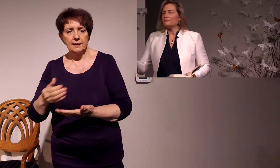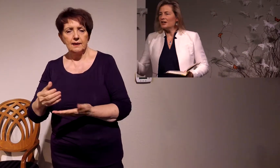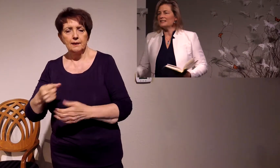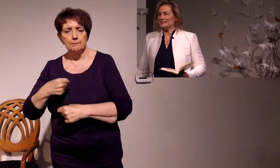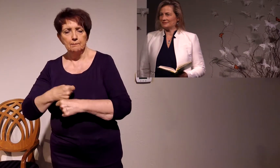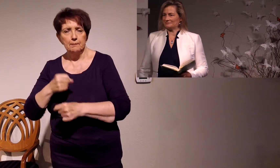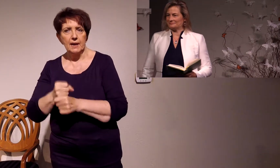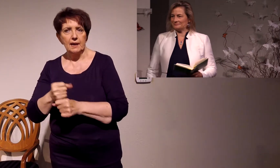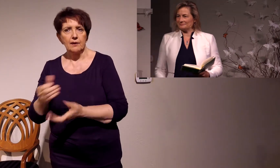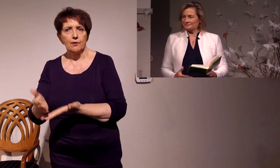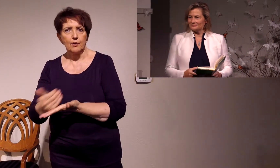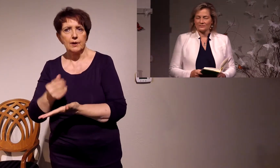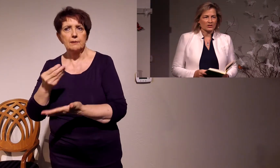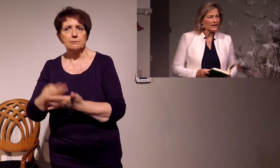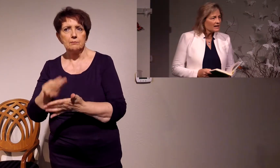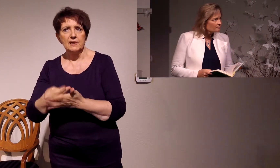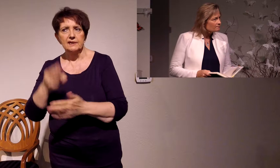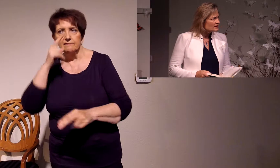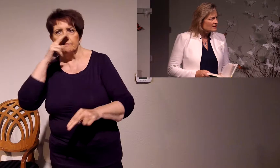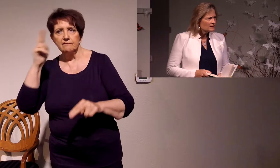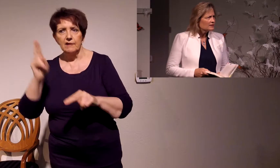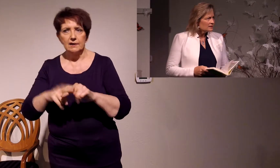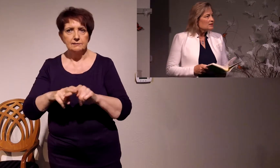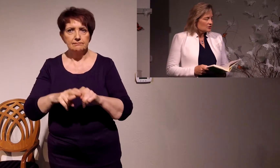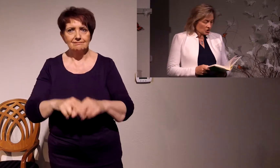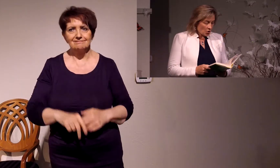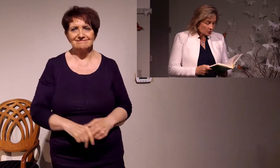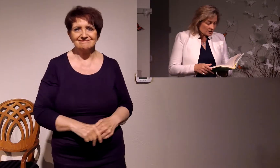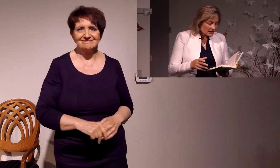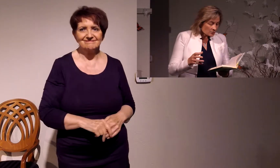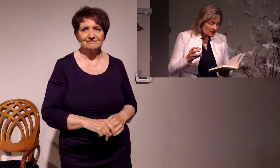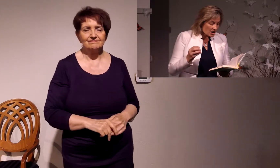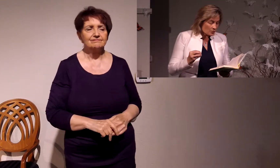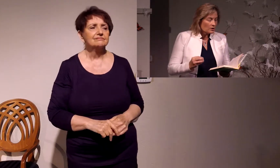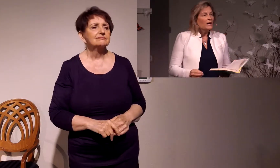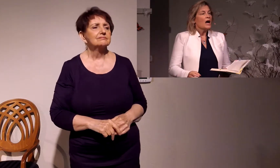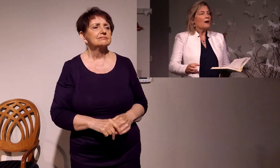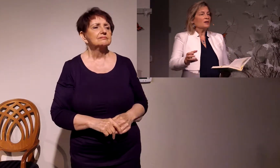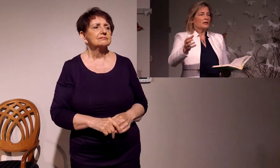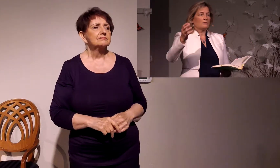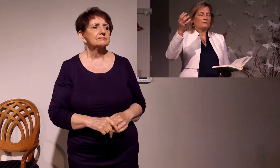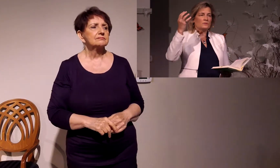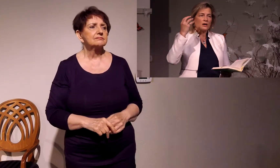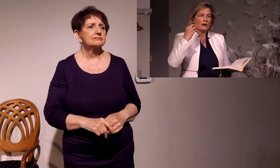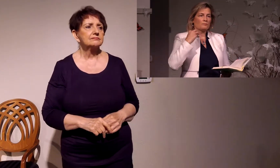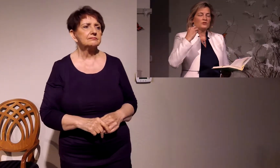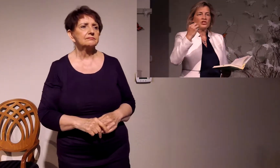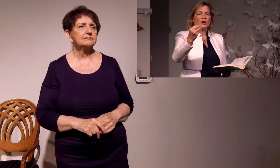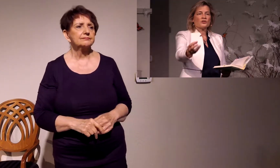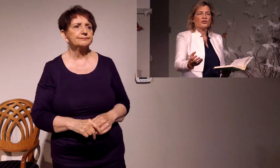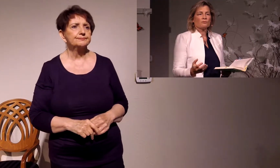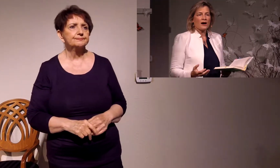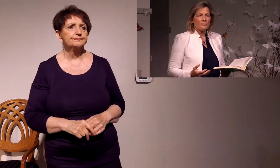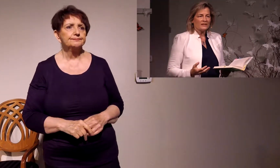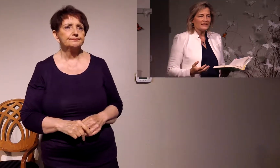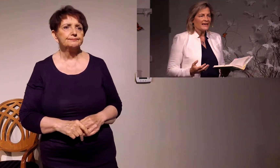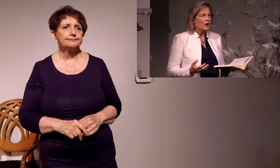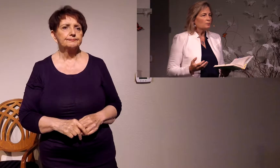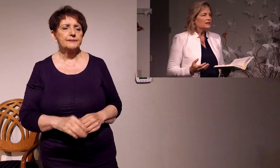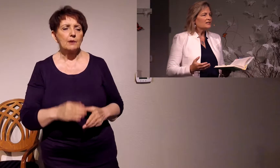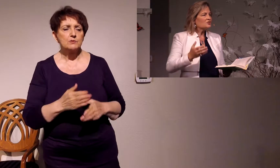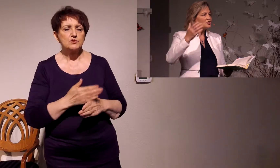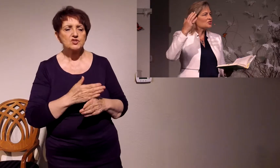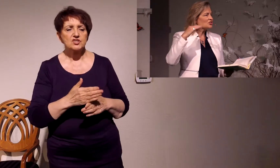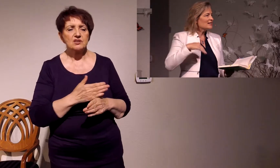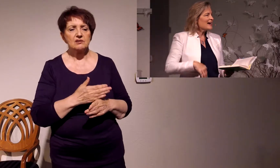money fun. Okay? So, here we go. I'm going to share some commonly